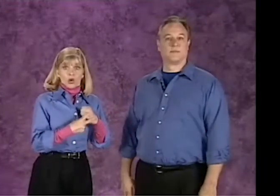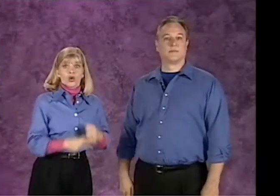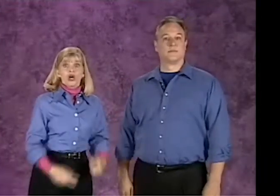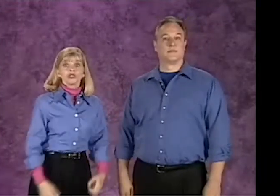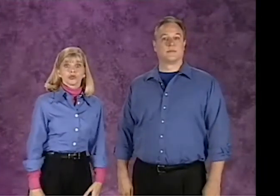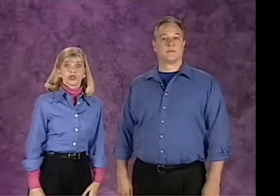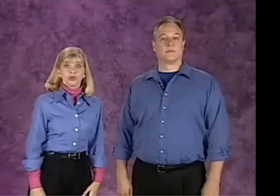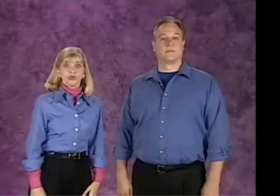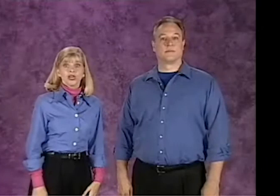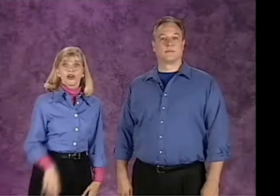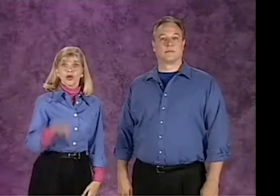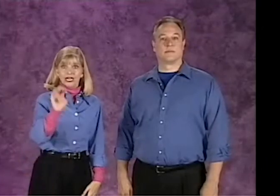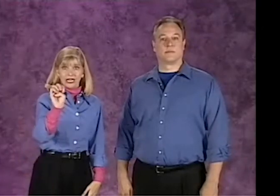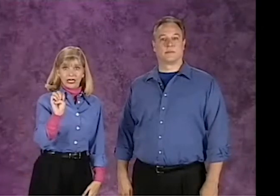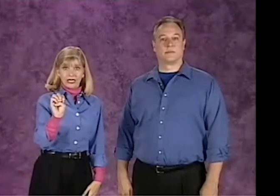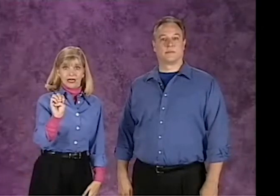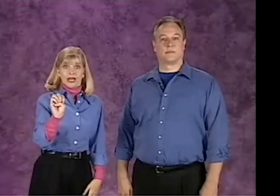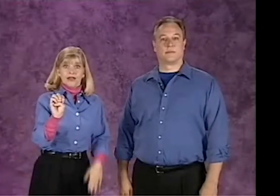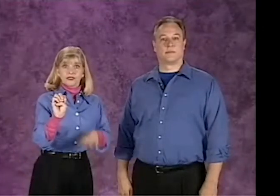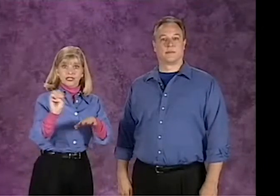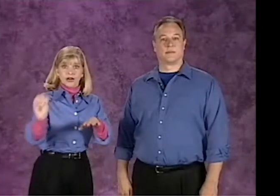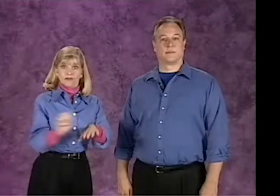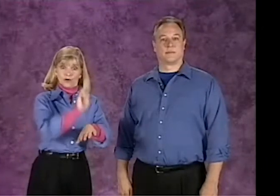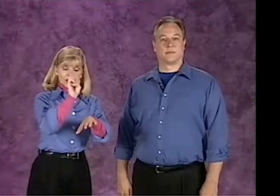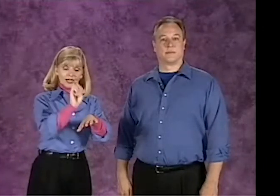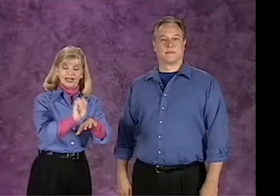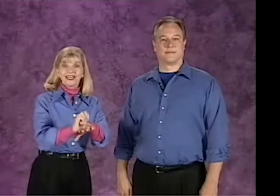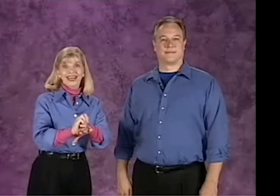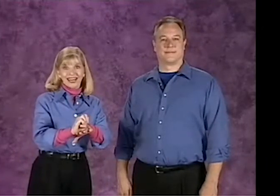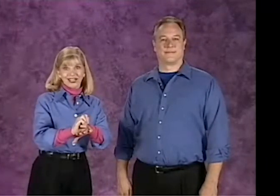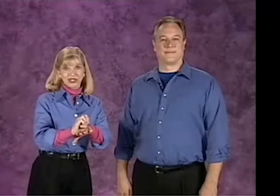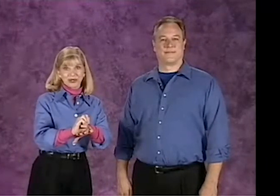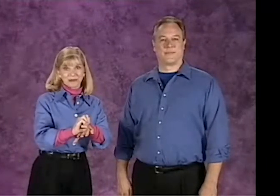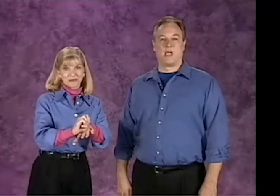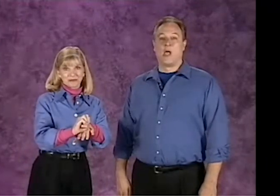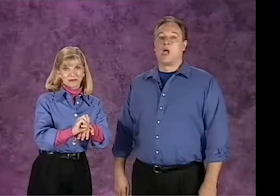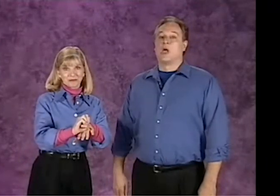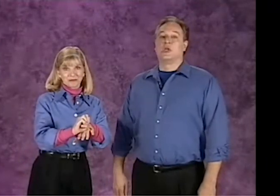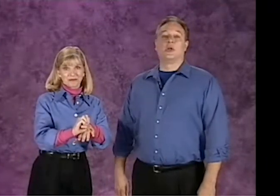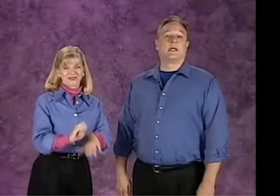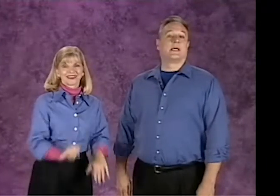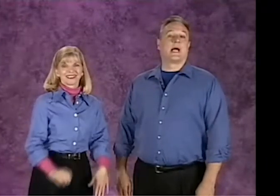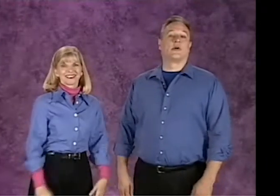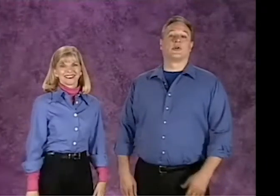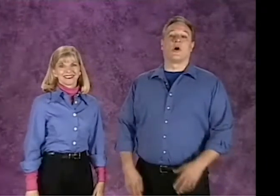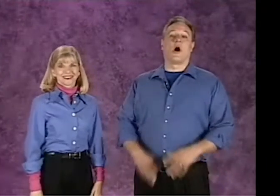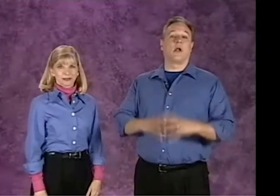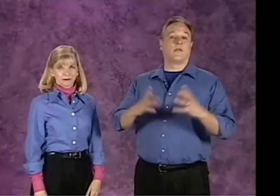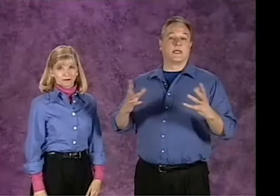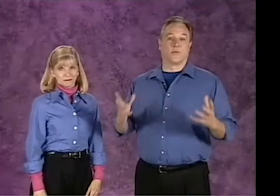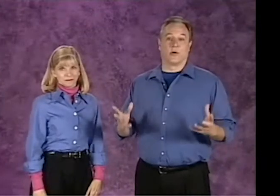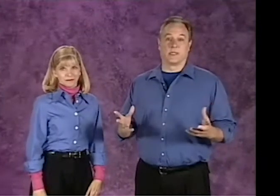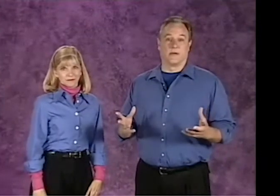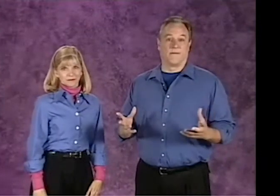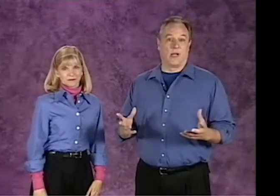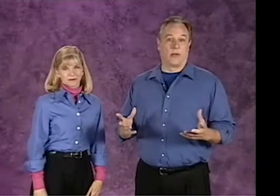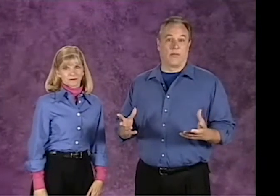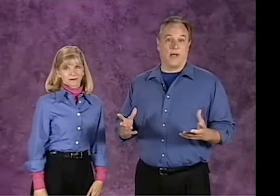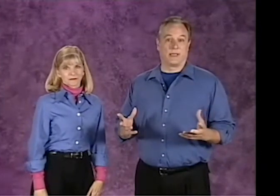We also showed you the letter E in the sign for engage. You'll encounter all of these words in the following